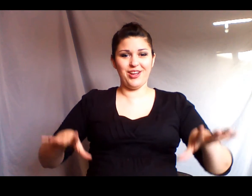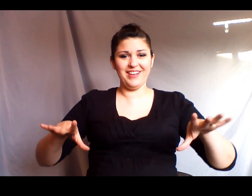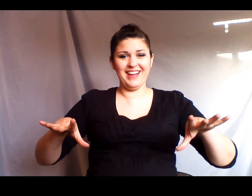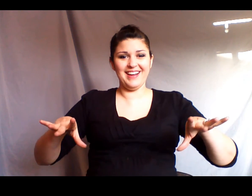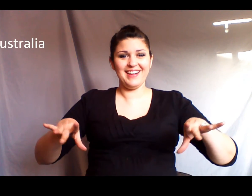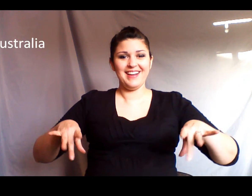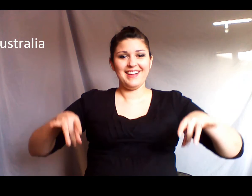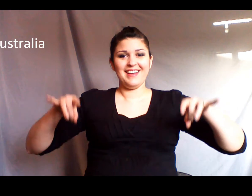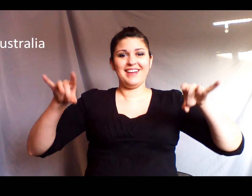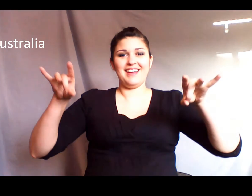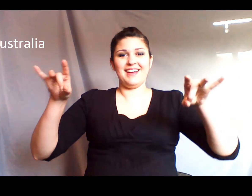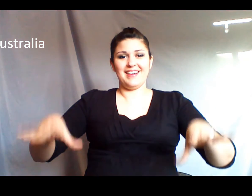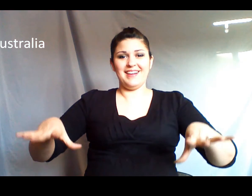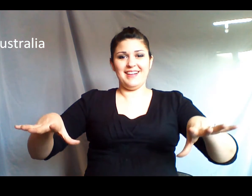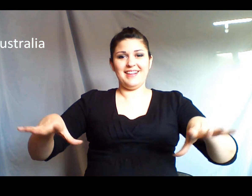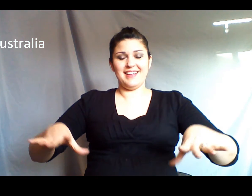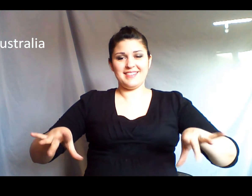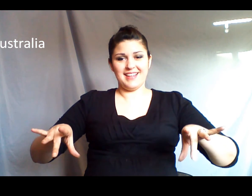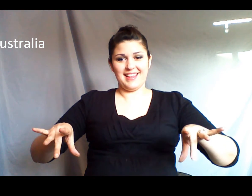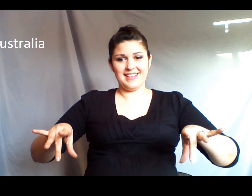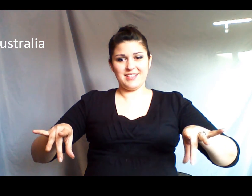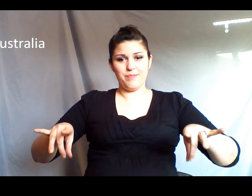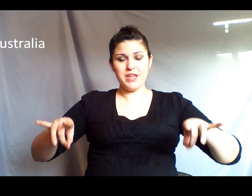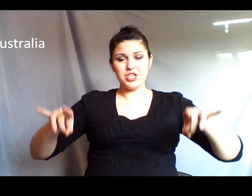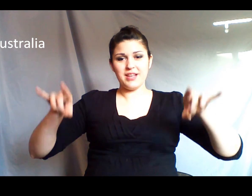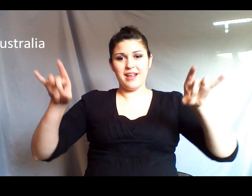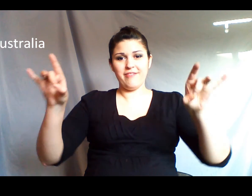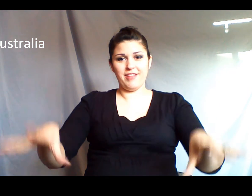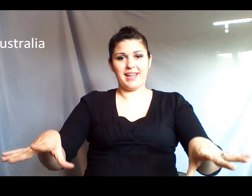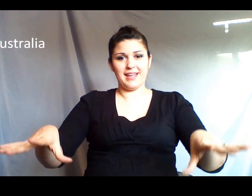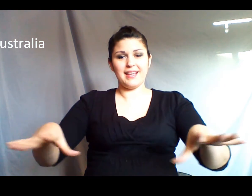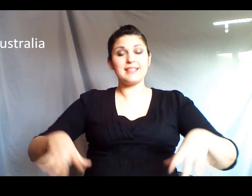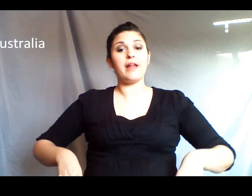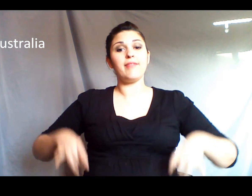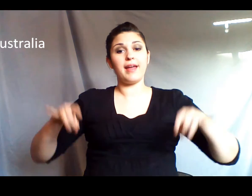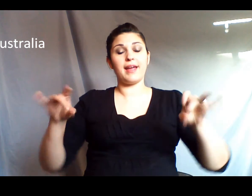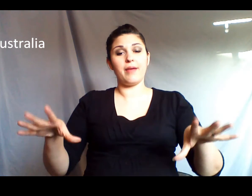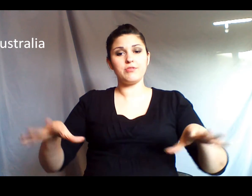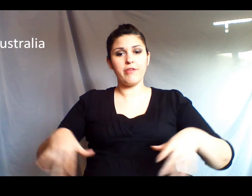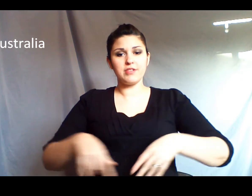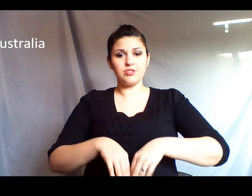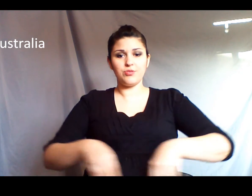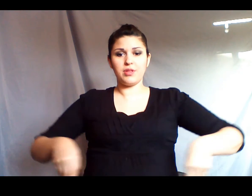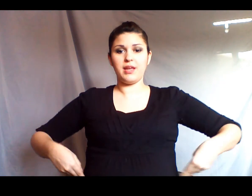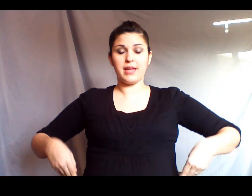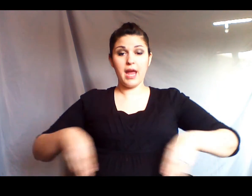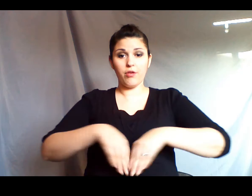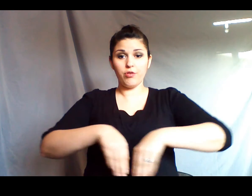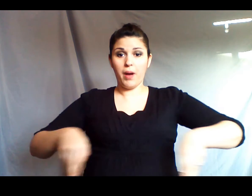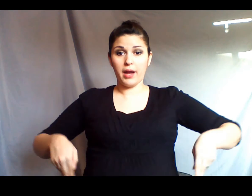Australia. It's like this. You pinch it and flick it. It's kind of like, it's reference to the kangaroo